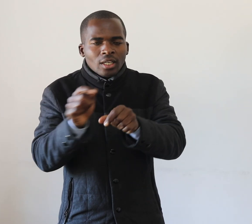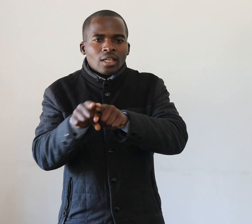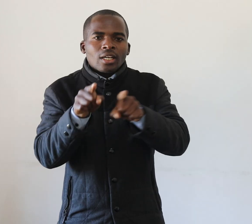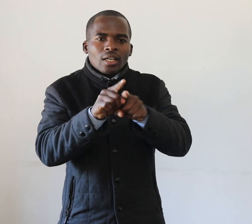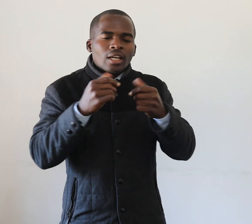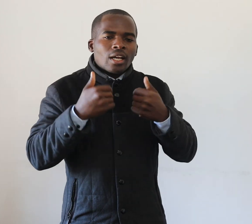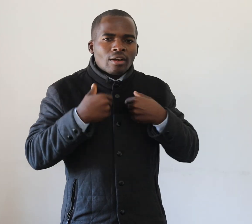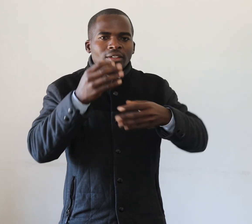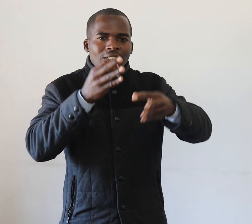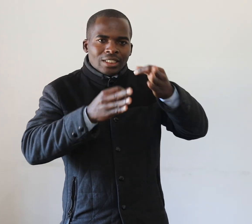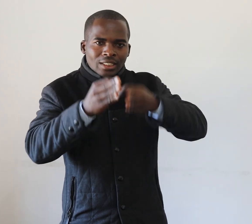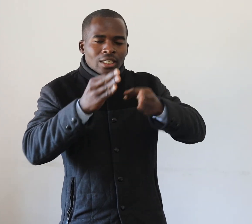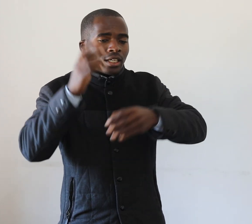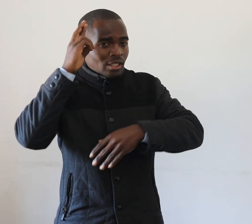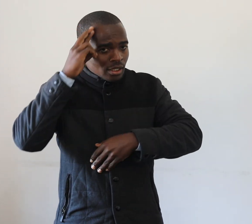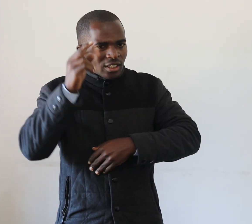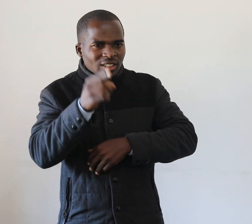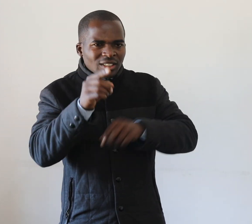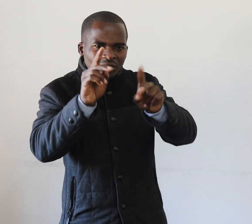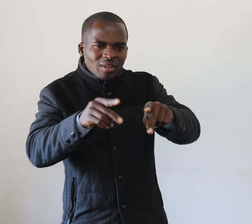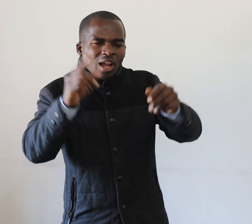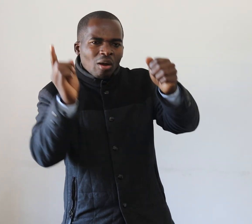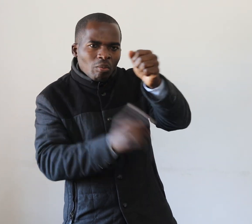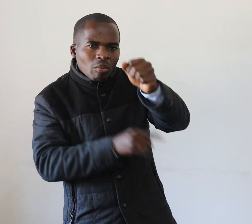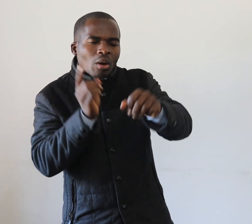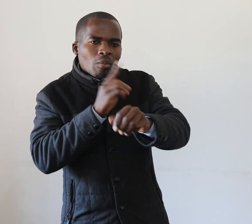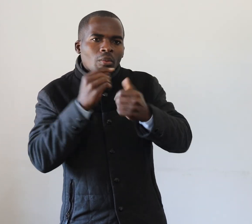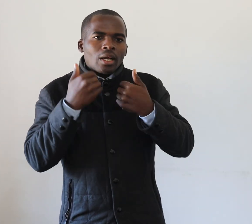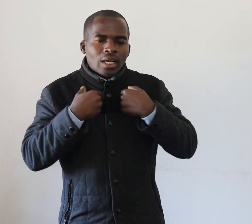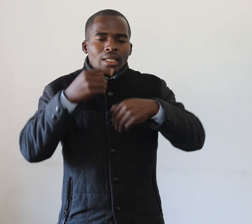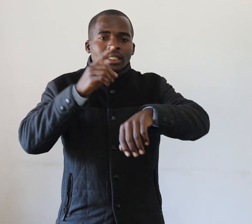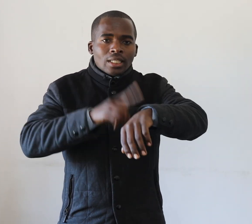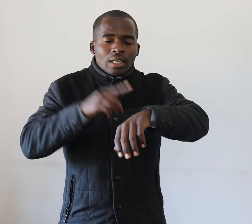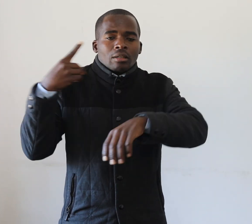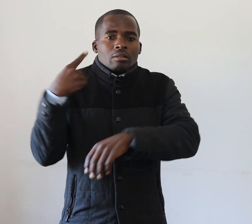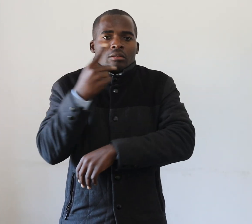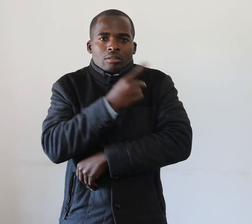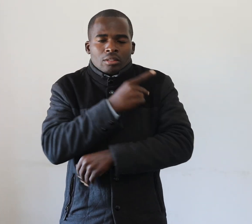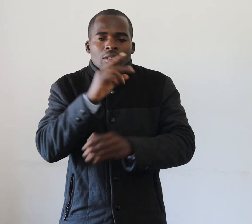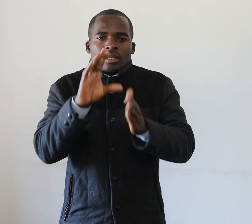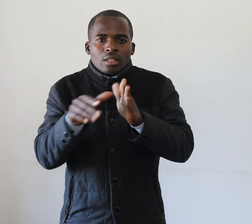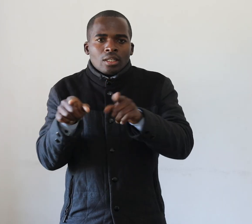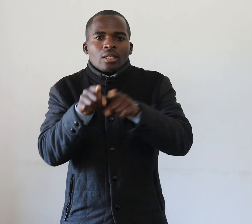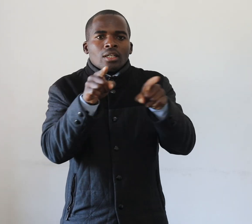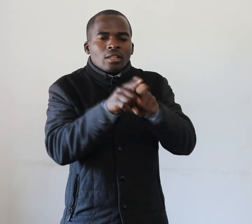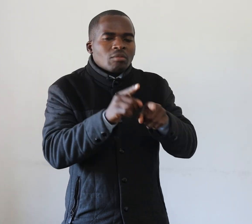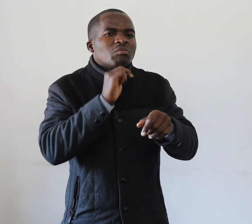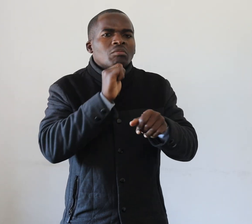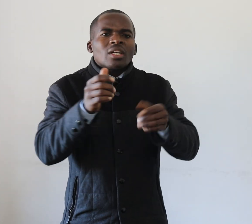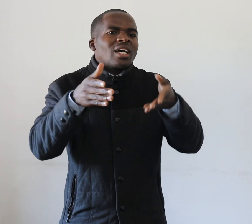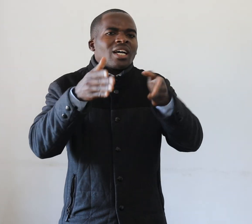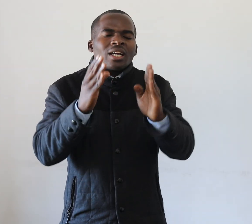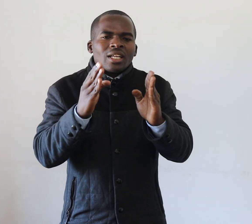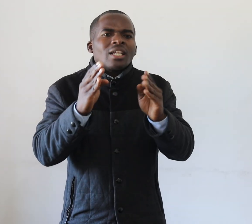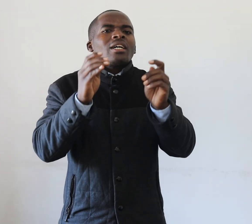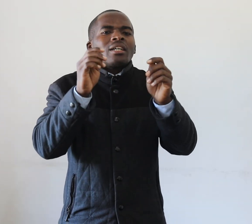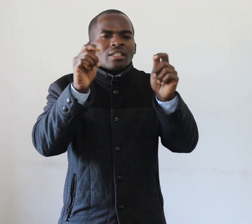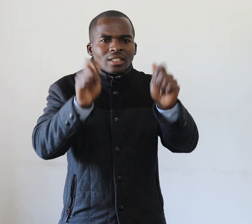that person is punished during that parliament by being barred from contesting an election or being